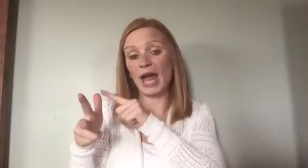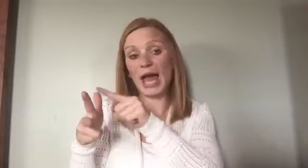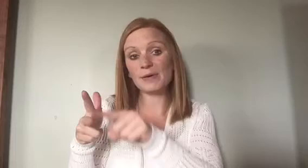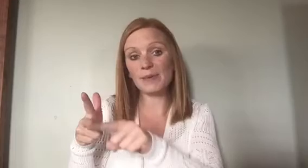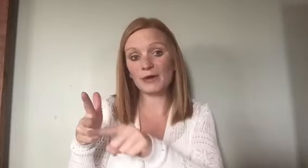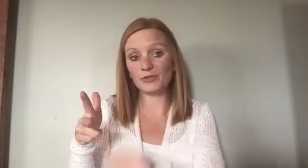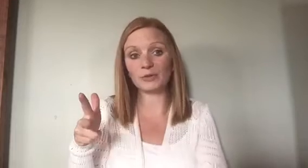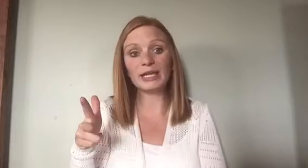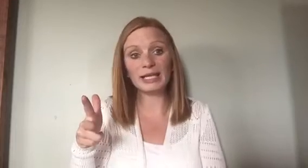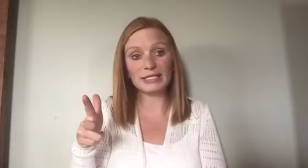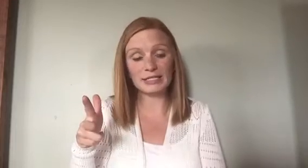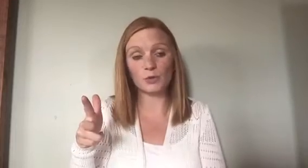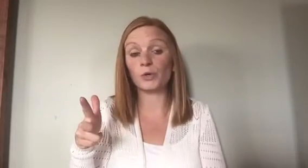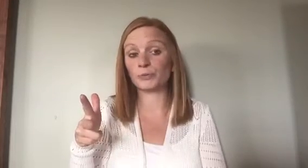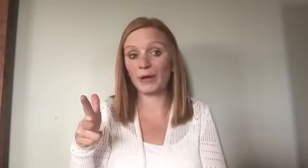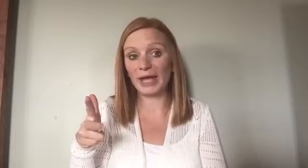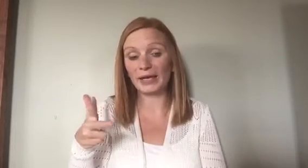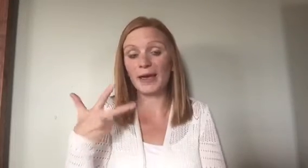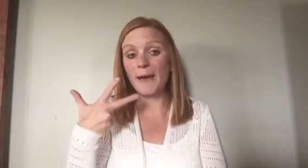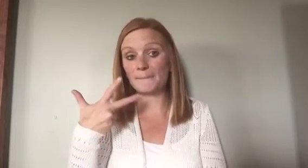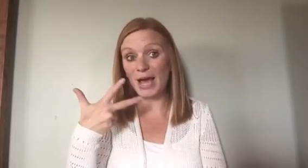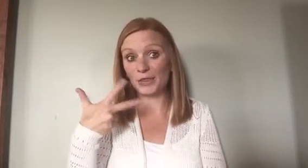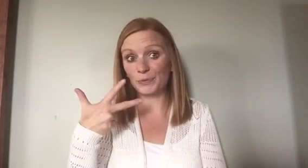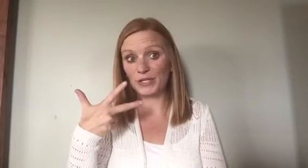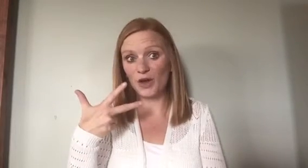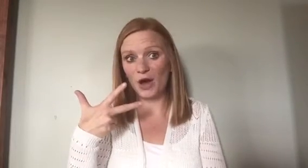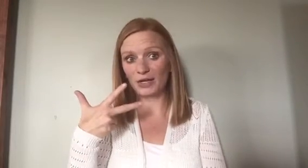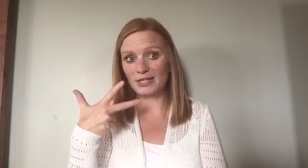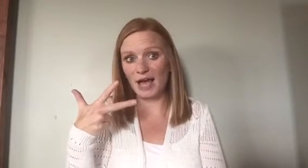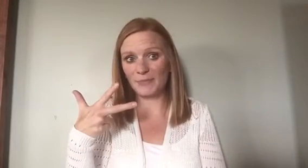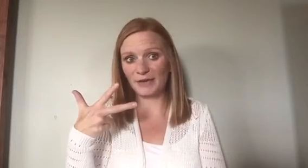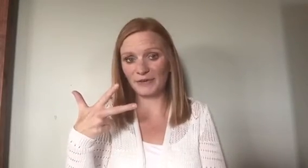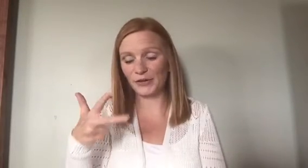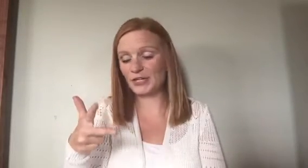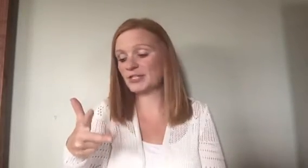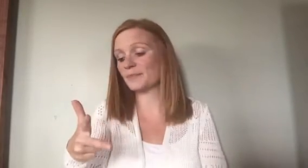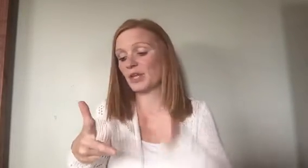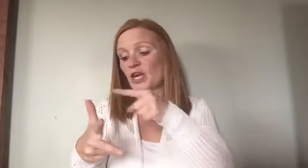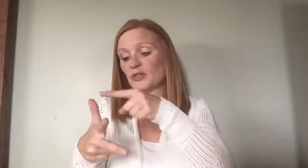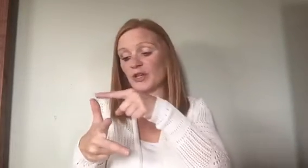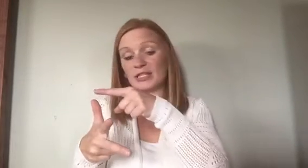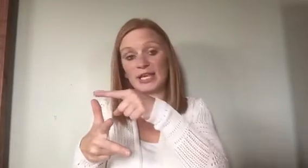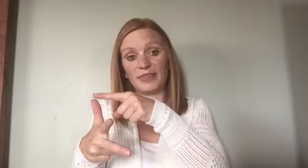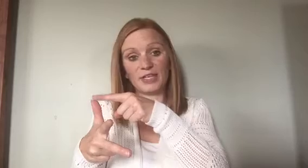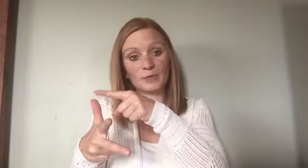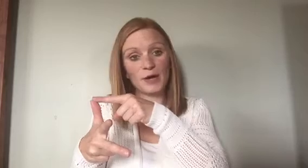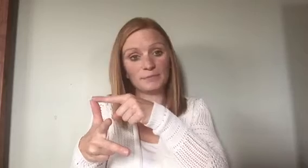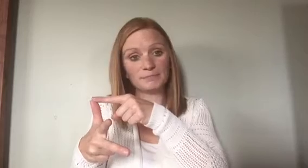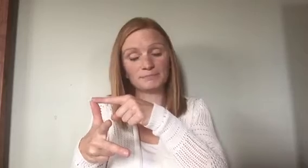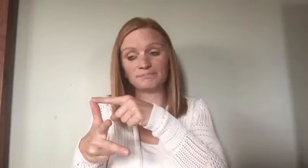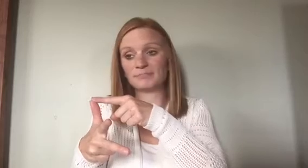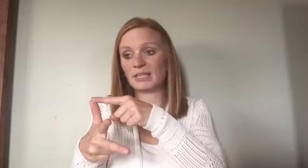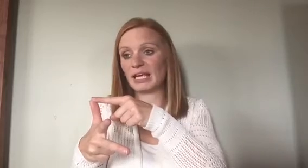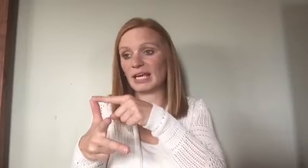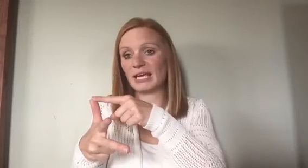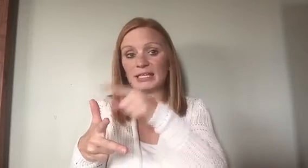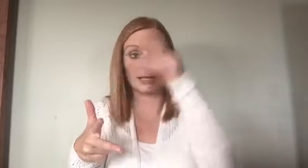I'm about to list or rank my 3 dogs on my fingers. So I could say this one is a